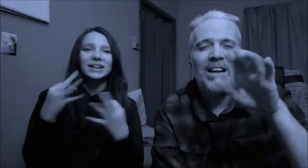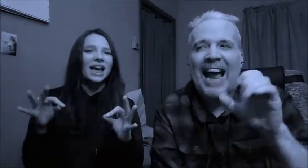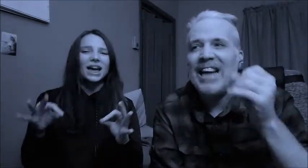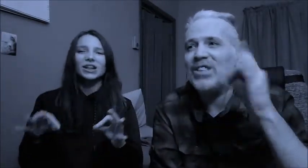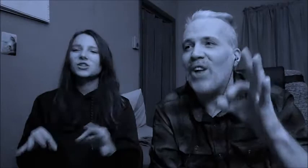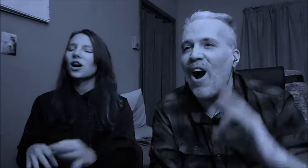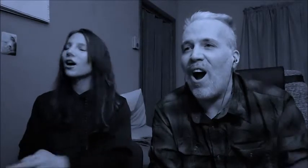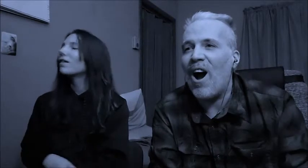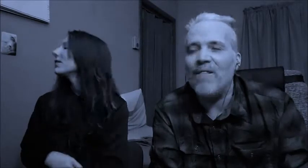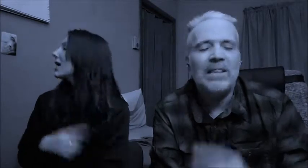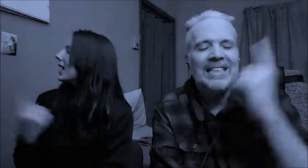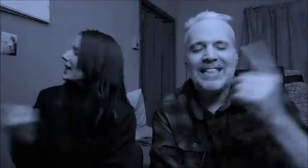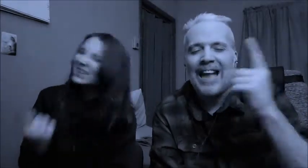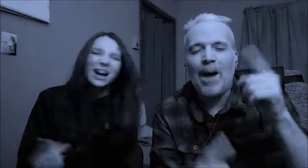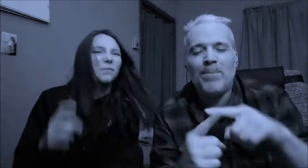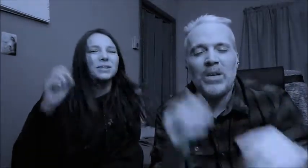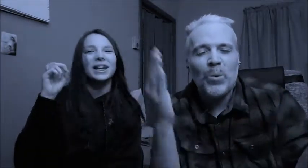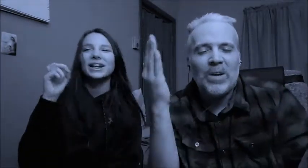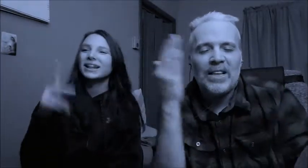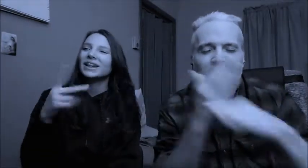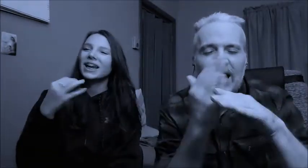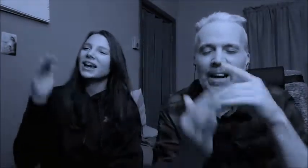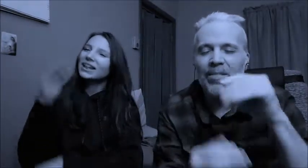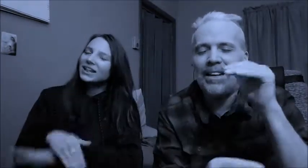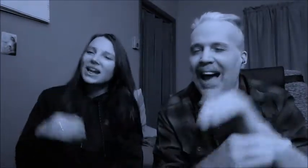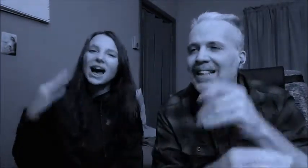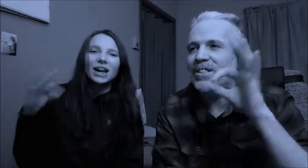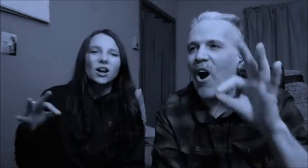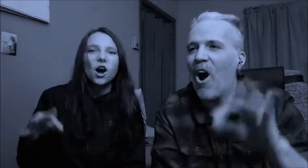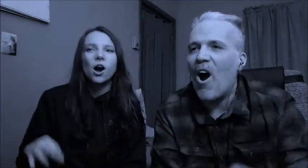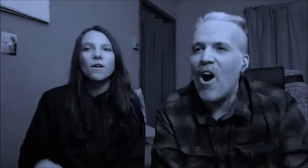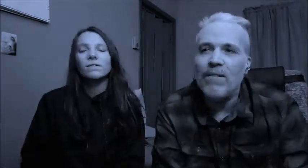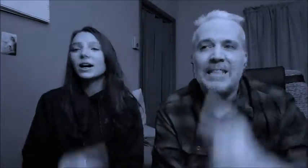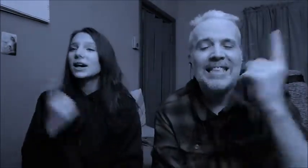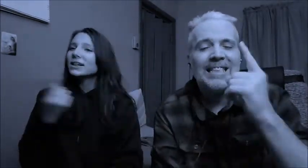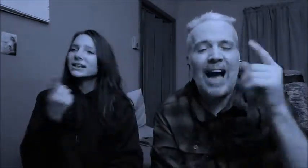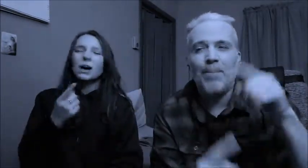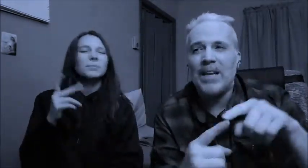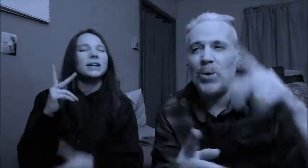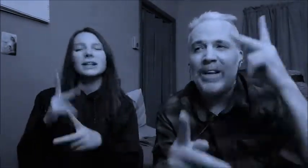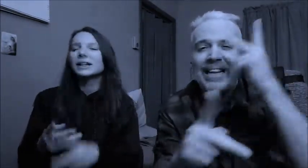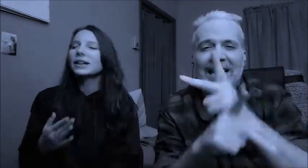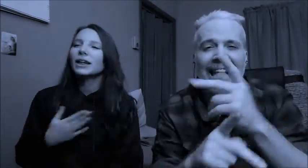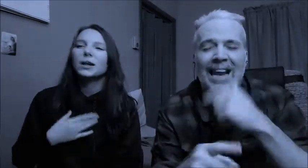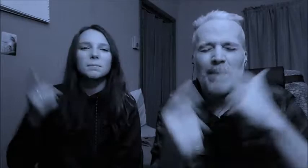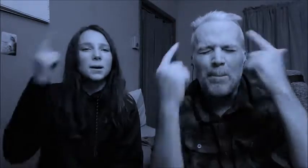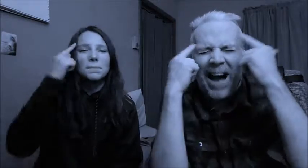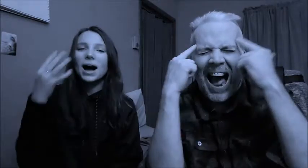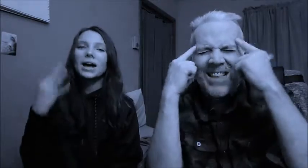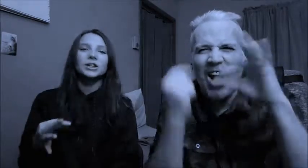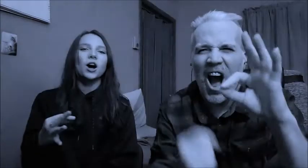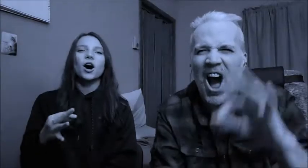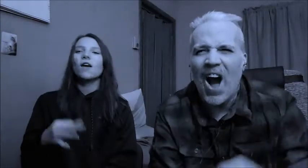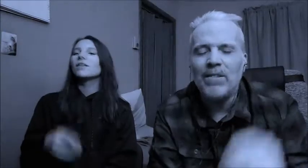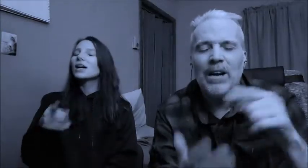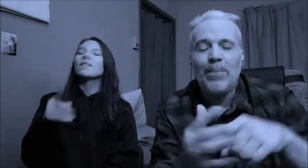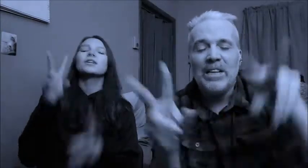the edge off. Something to kick the night off. Something to keep my mind off